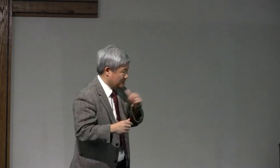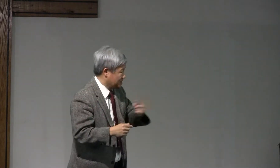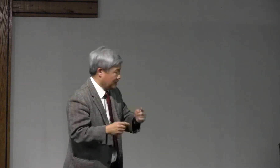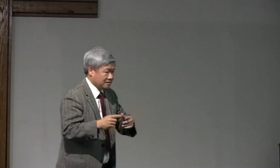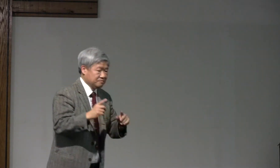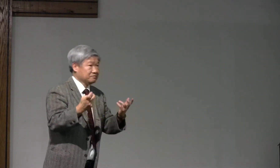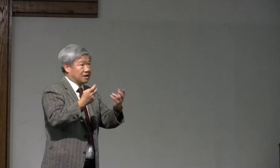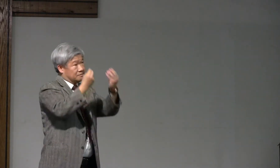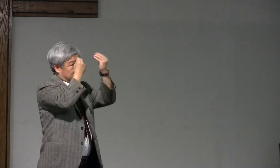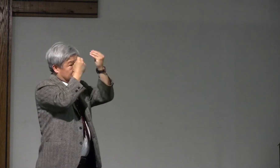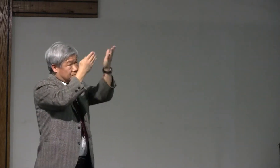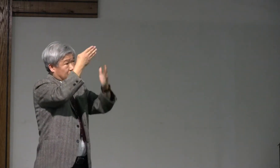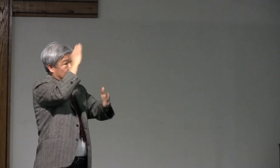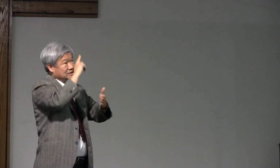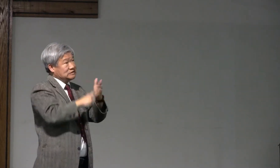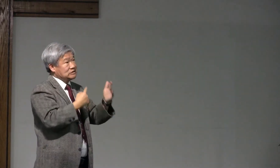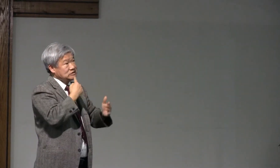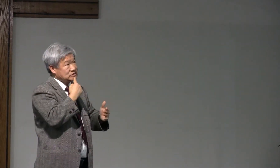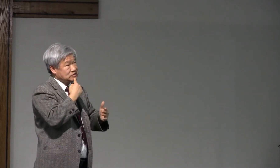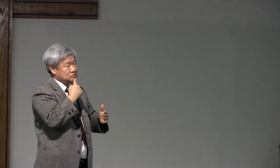it's not always reliable.